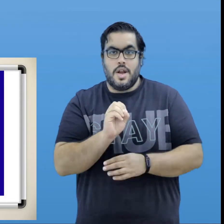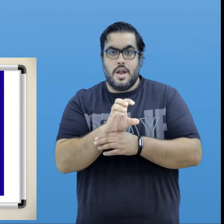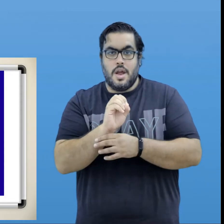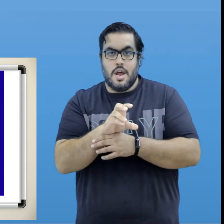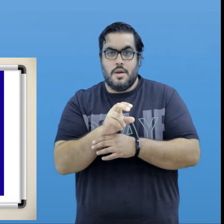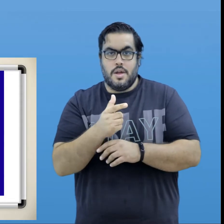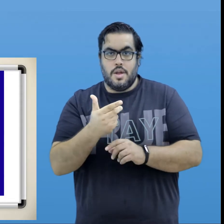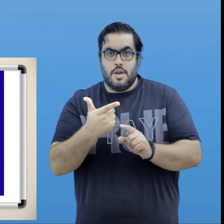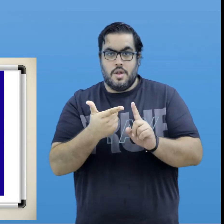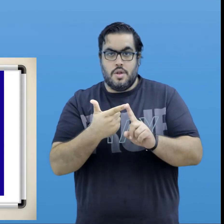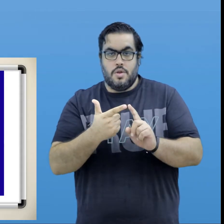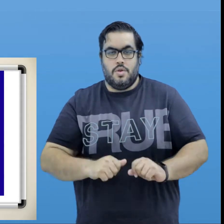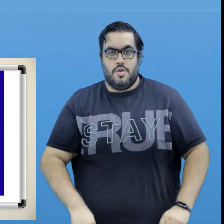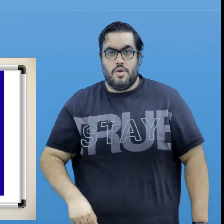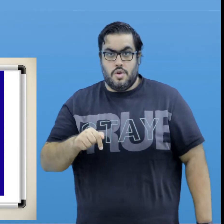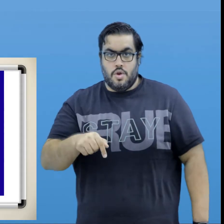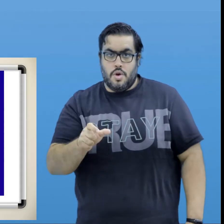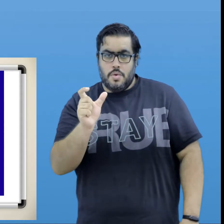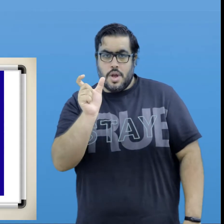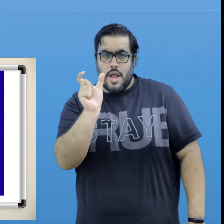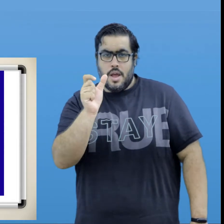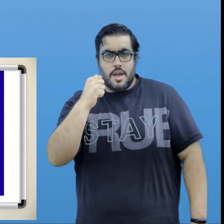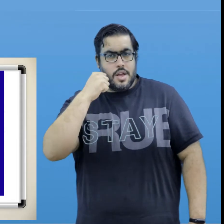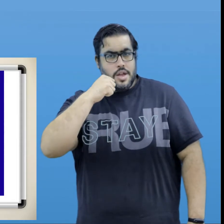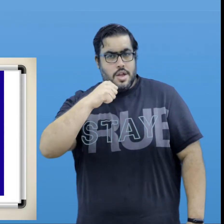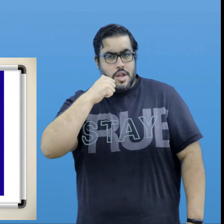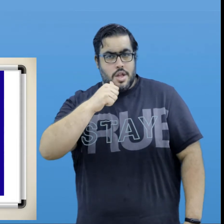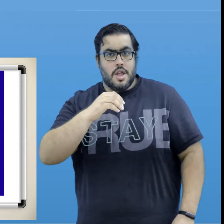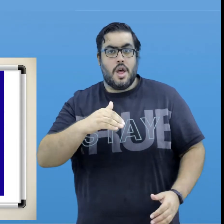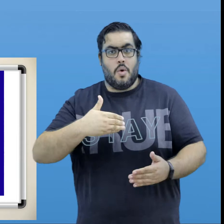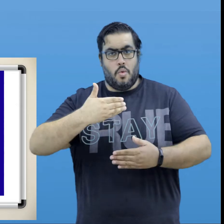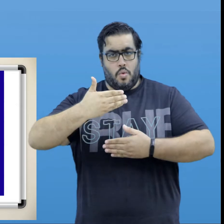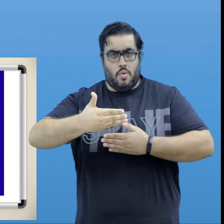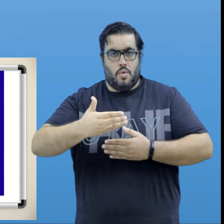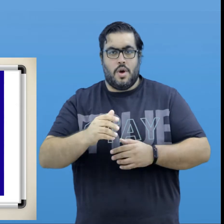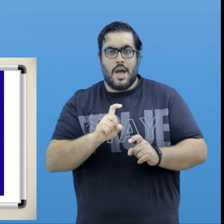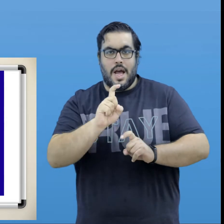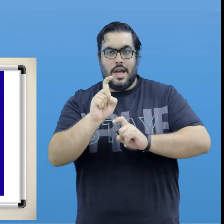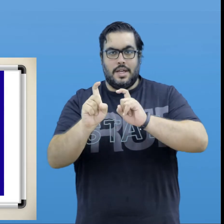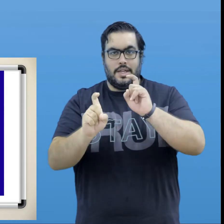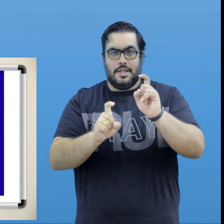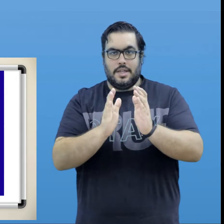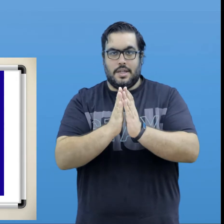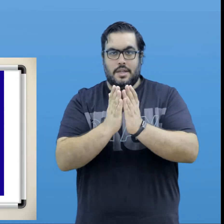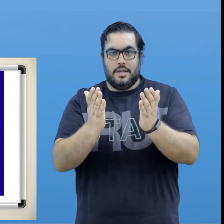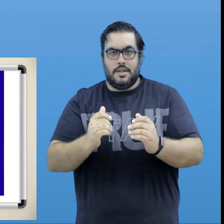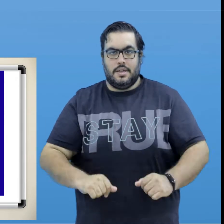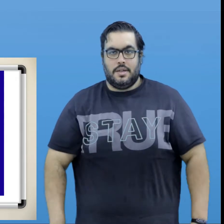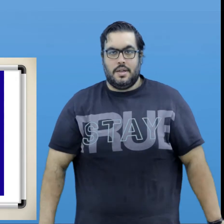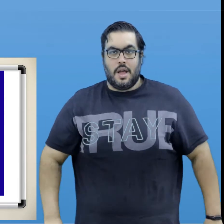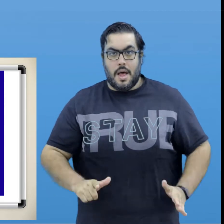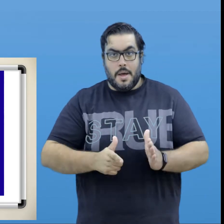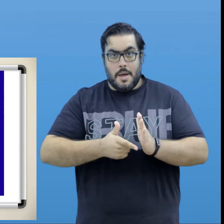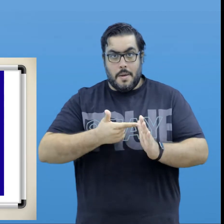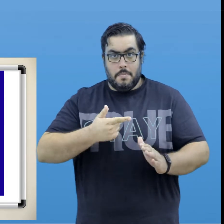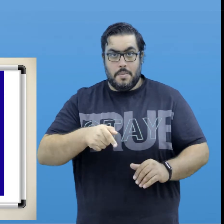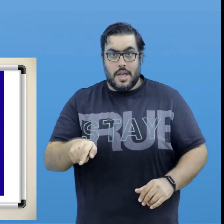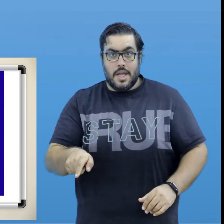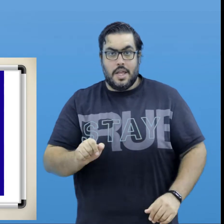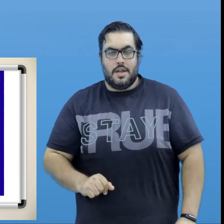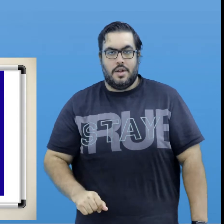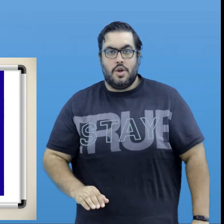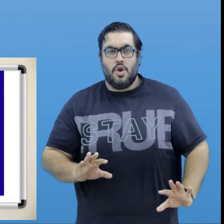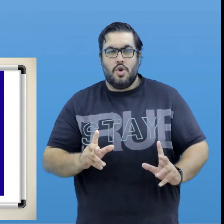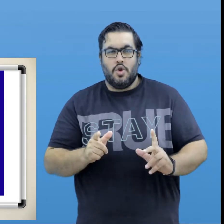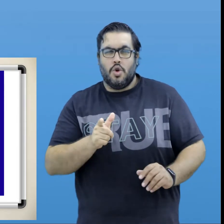some new vocabulary items and we're also going to tackle some set book questions. Let's begin with this quote. It says, "Laughter